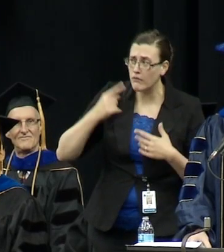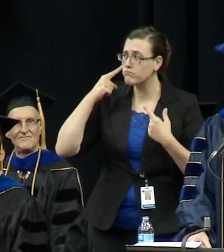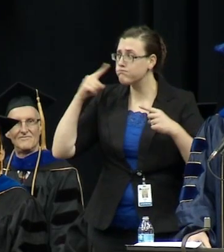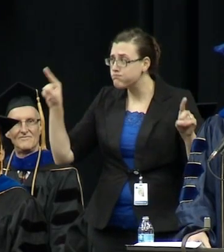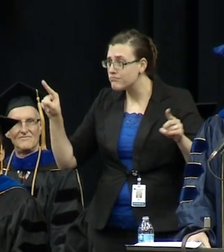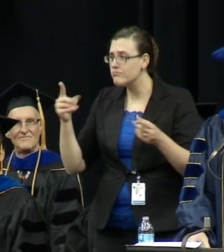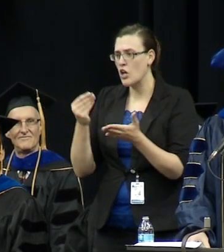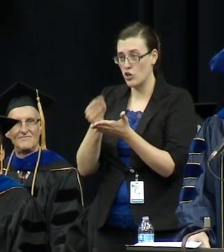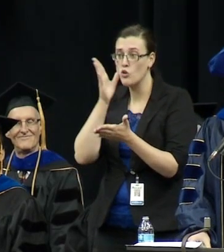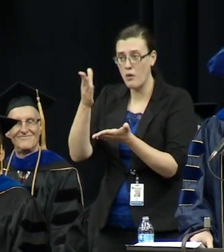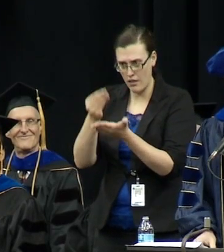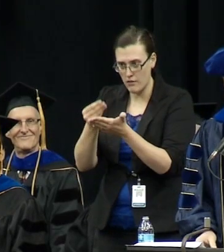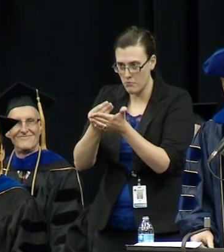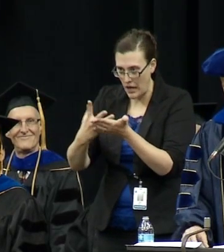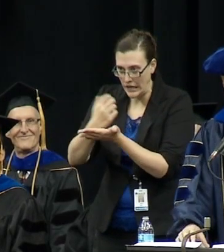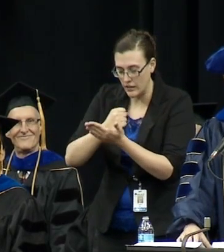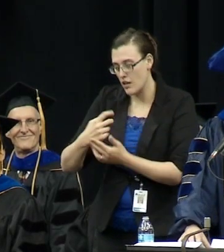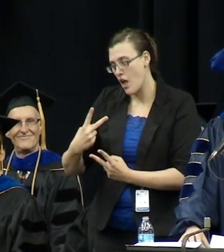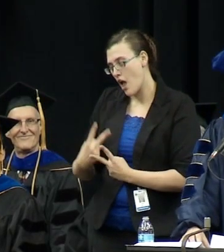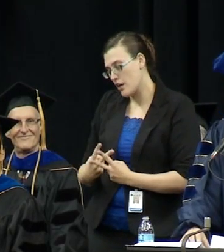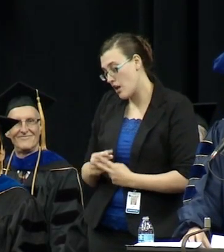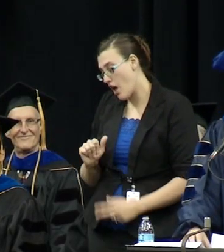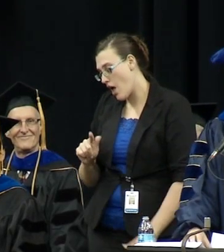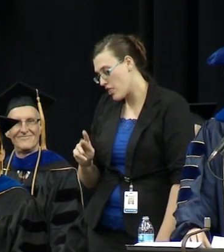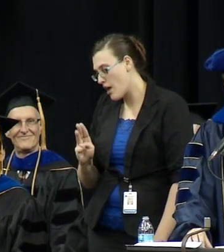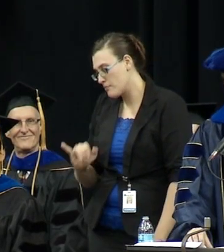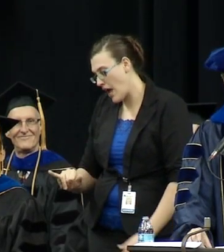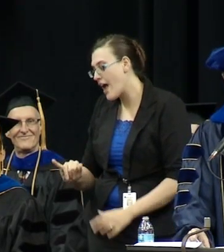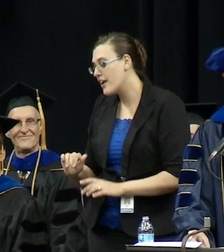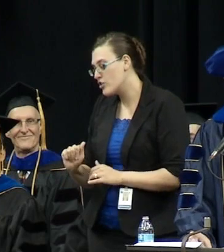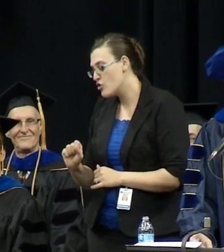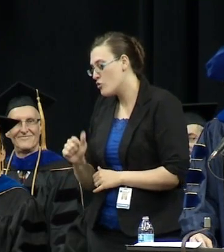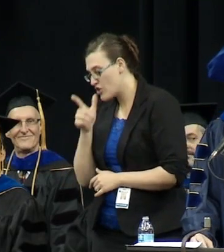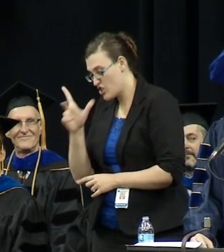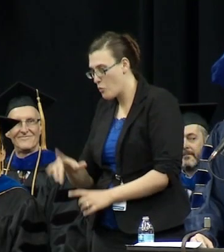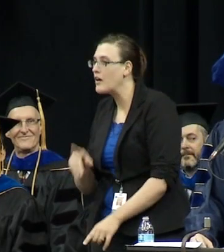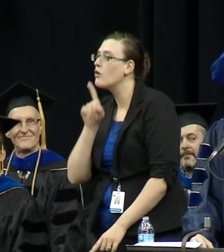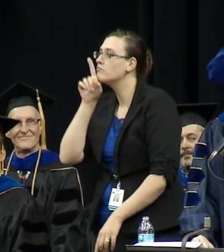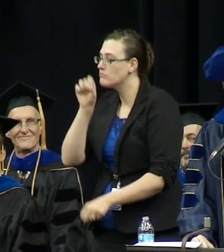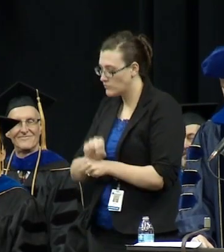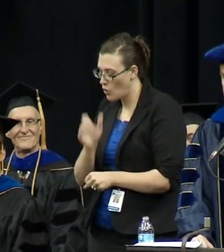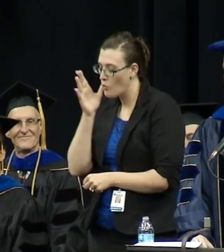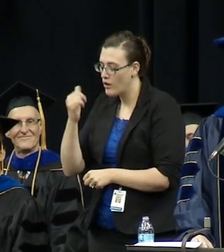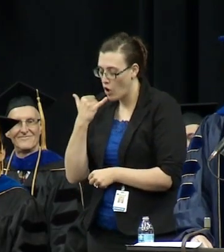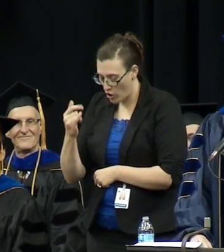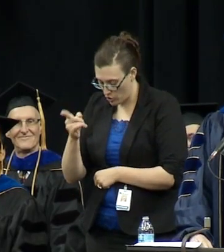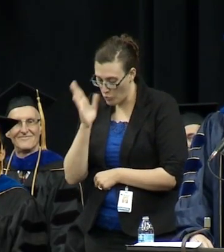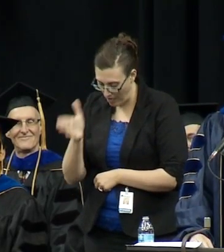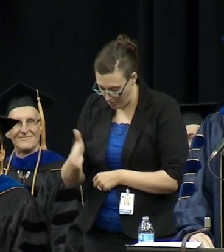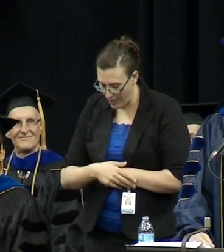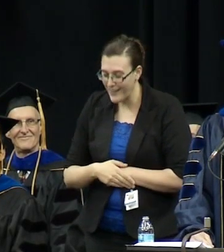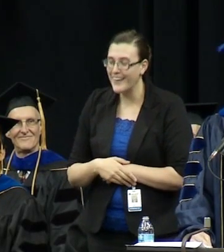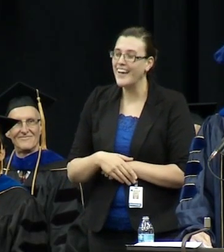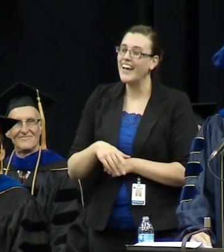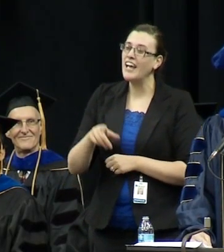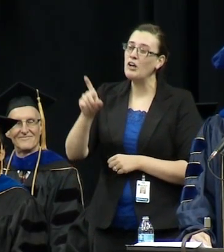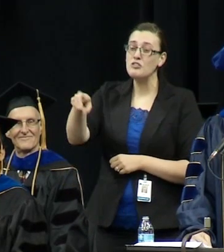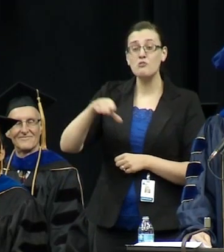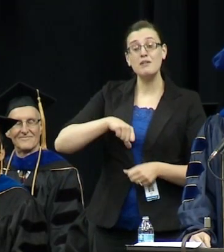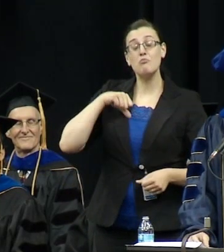lots of money. Hashtag, the Alumni Association will definitely be calling you. And be